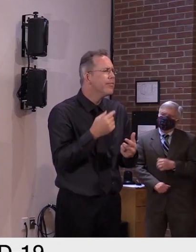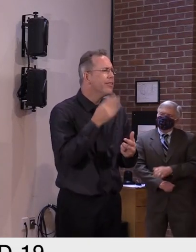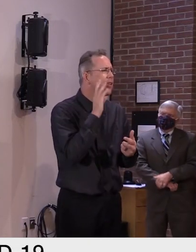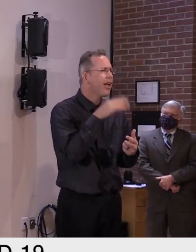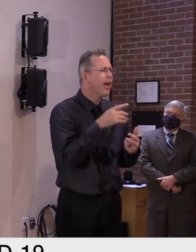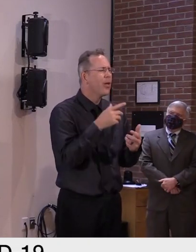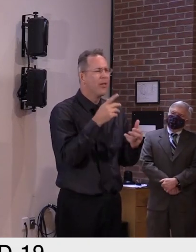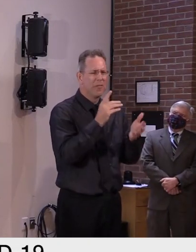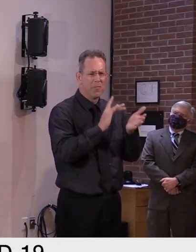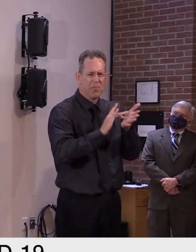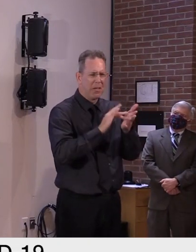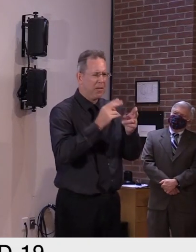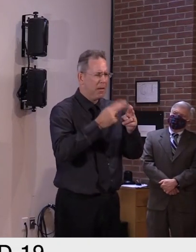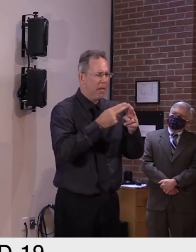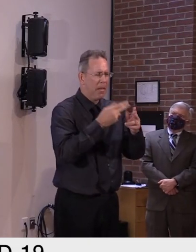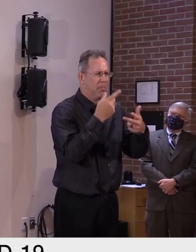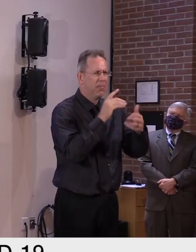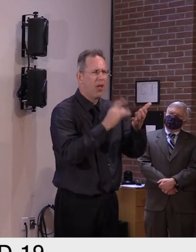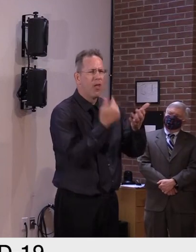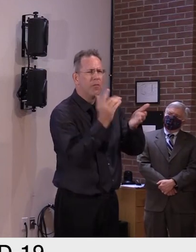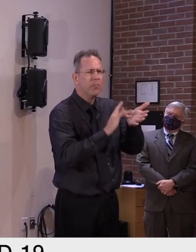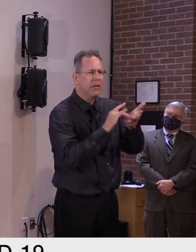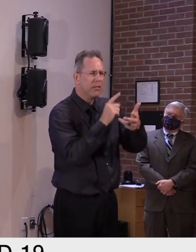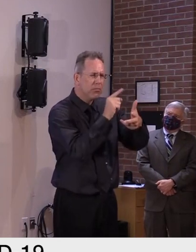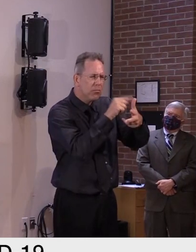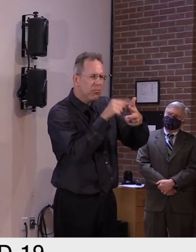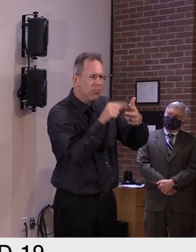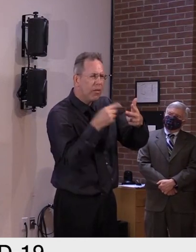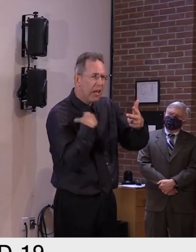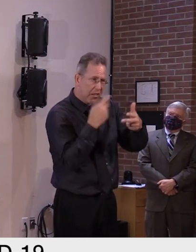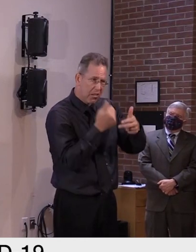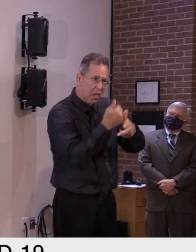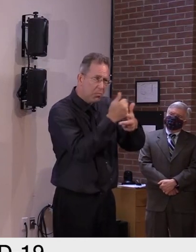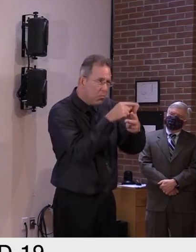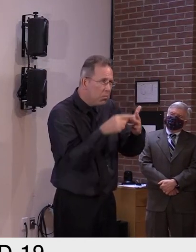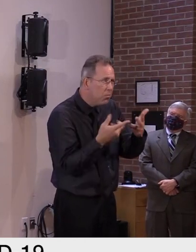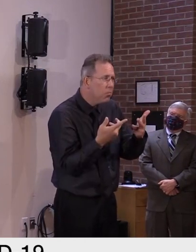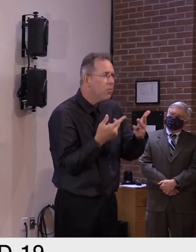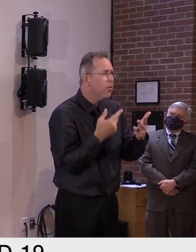It sounds kind of the same thing as remdesivir. What's the status of those three, if you can judge what they are by how I pronounce them? Yeah. So